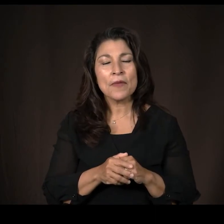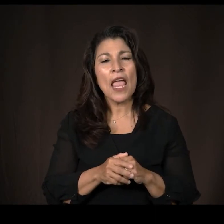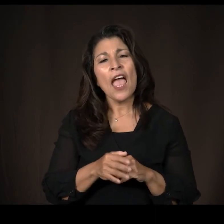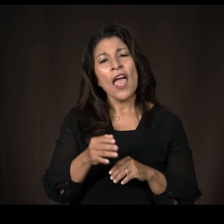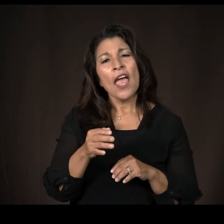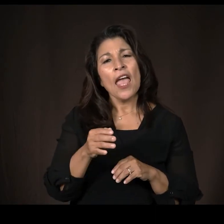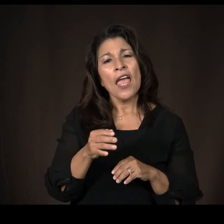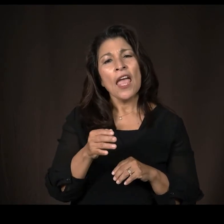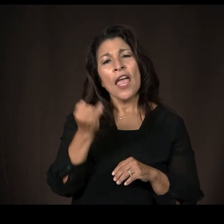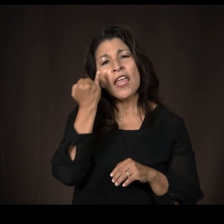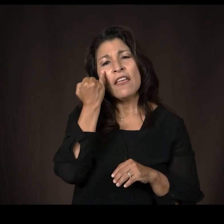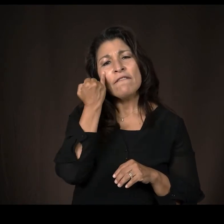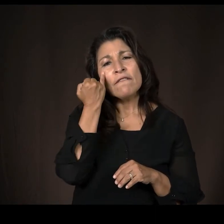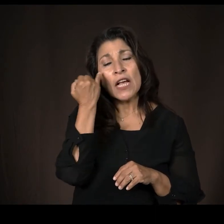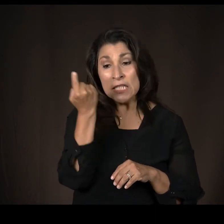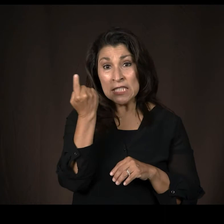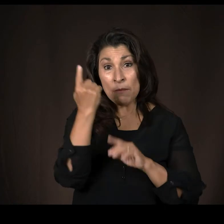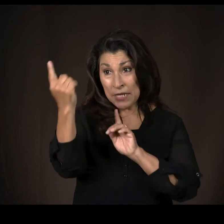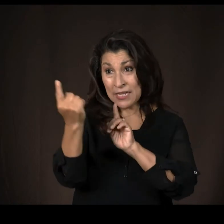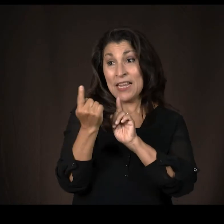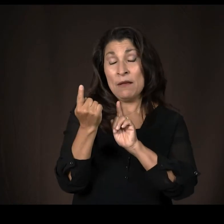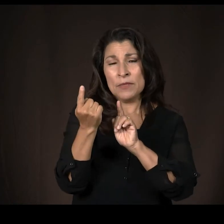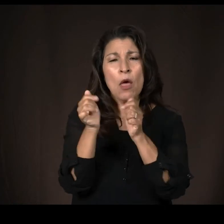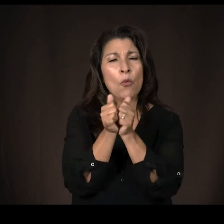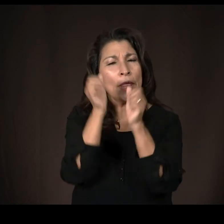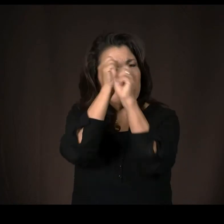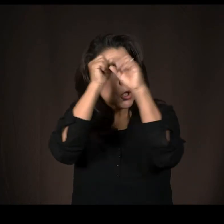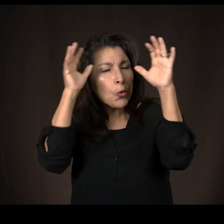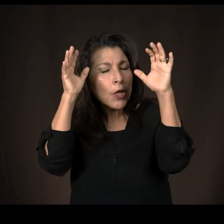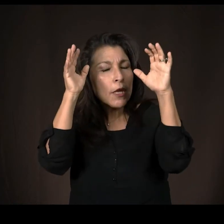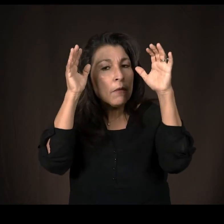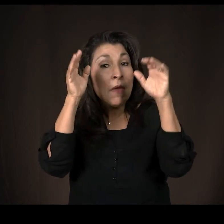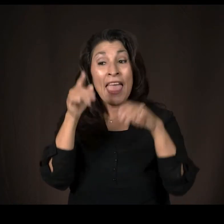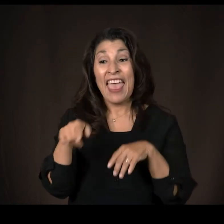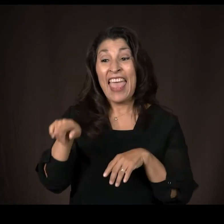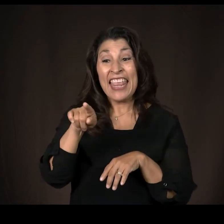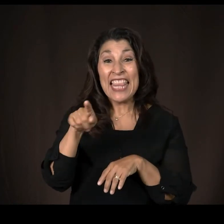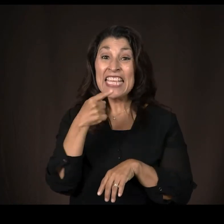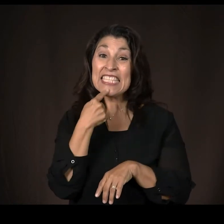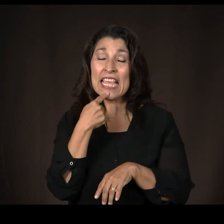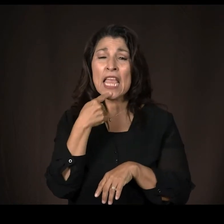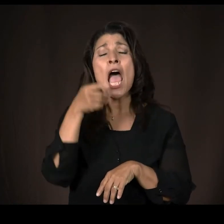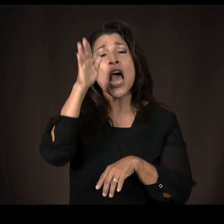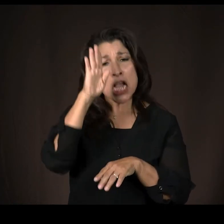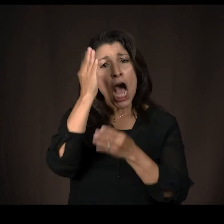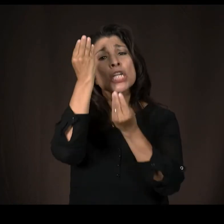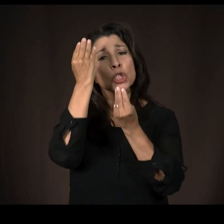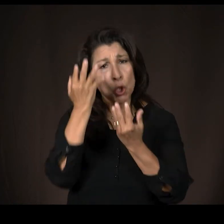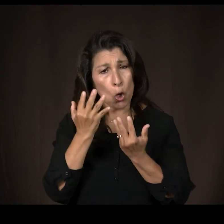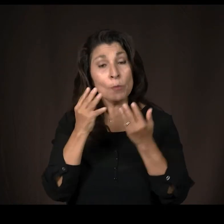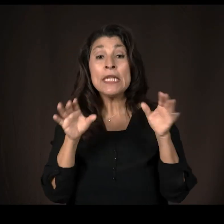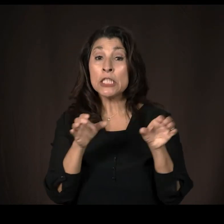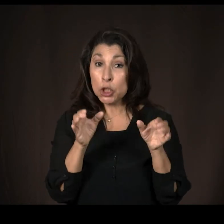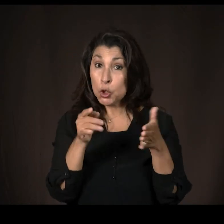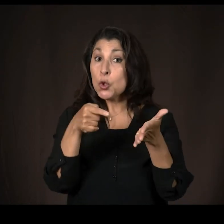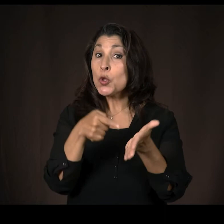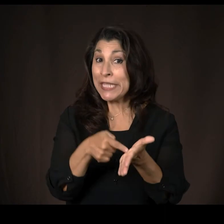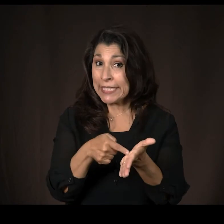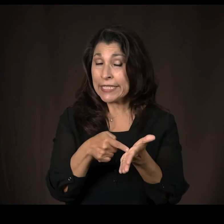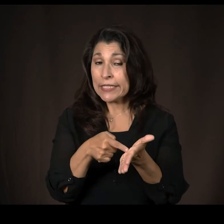If somebody comes to you with a dream and they claim, God told me to do